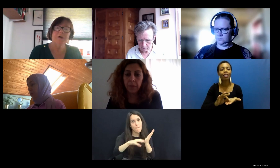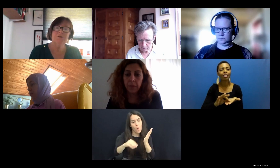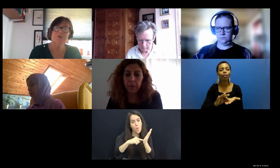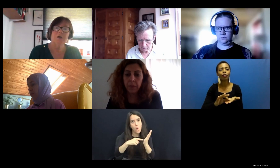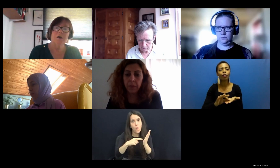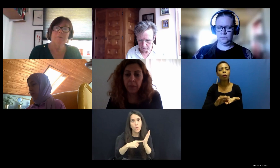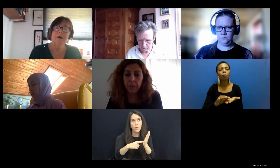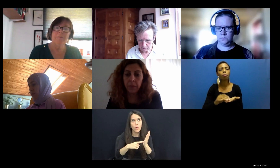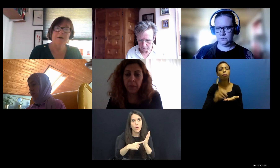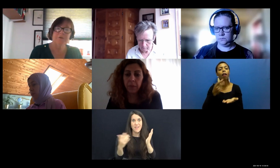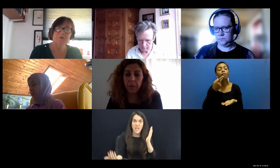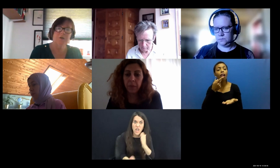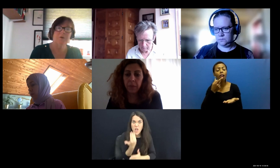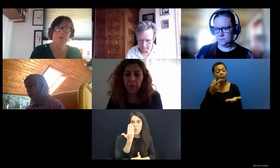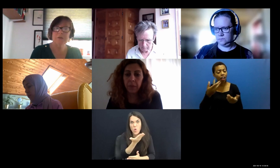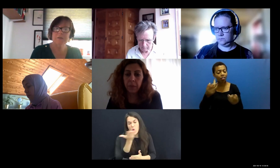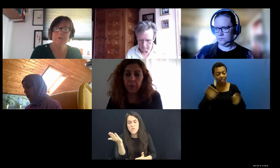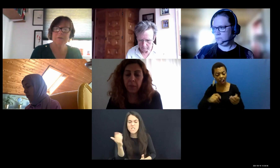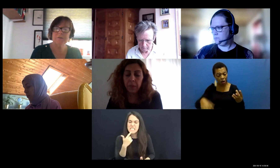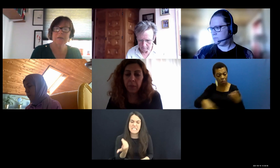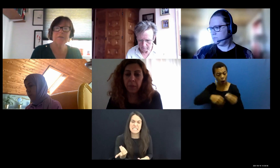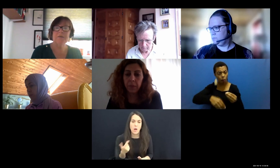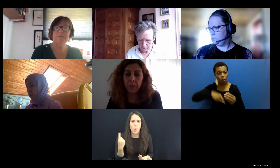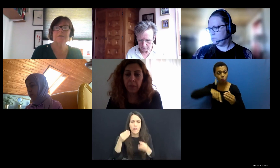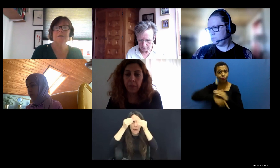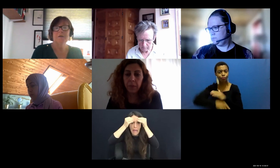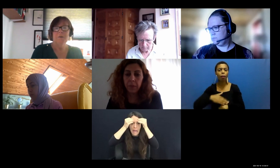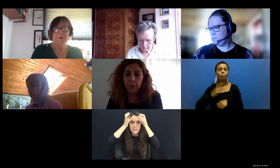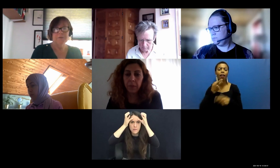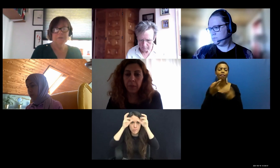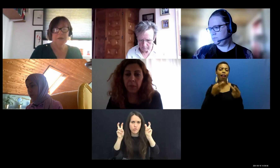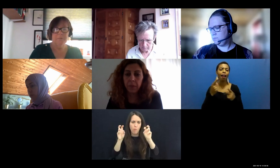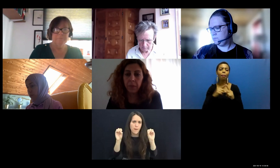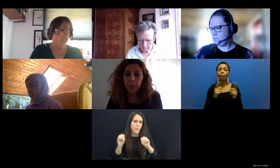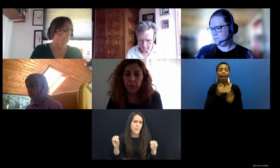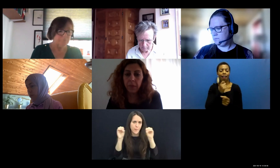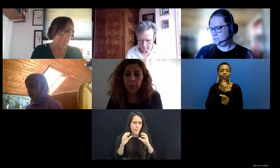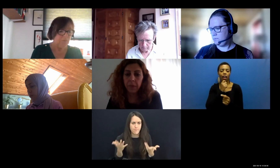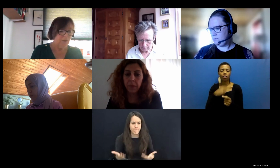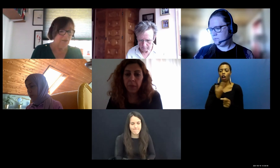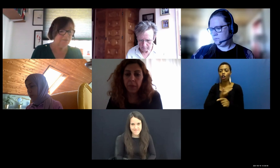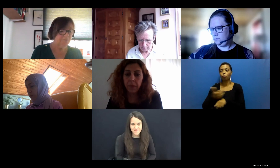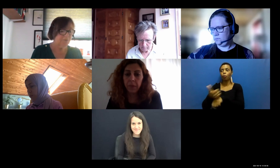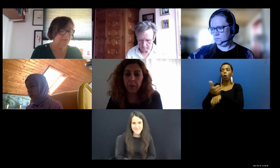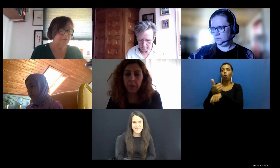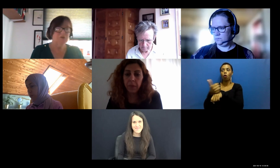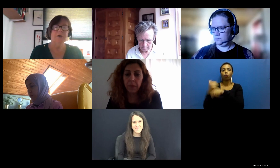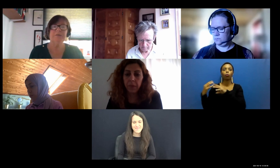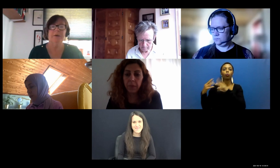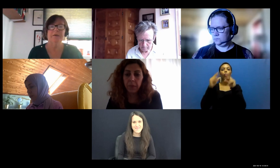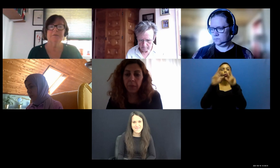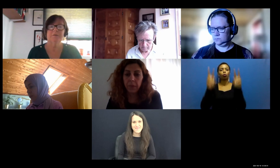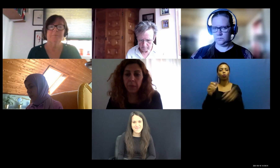very much about this, and we're not experts in this, but it seems to me there are